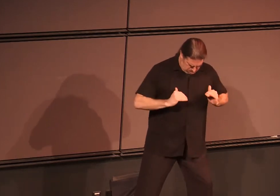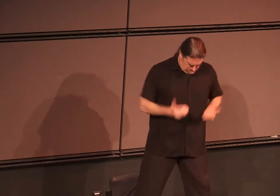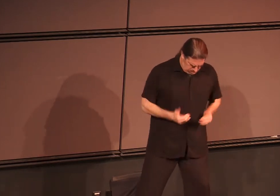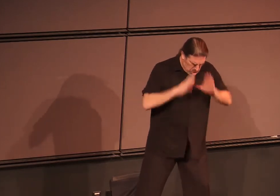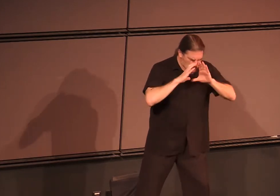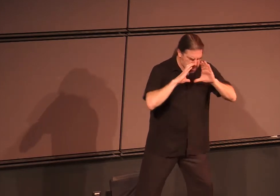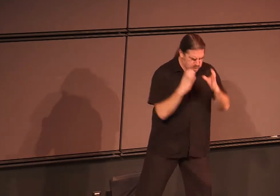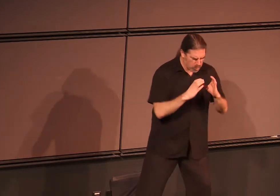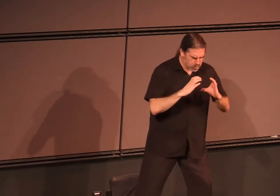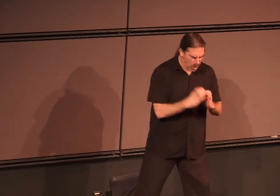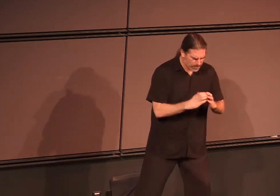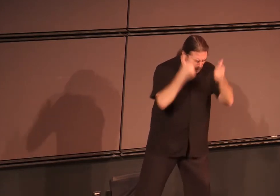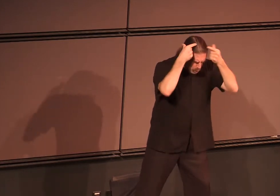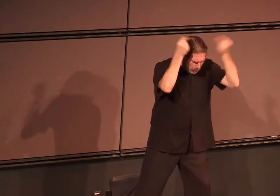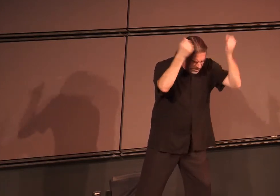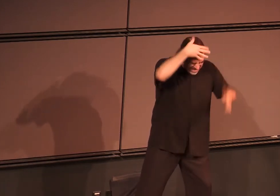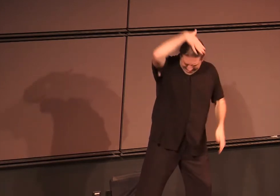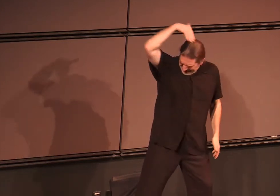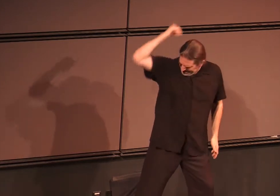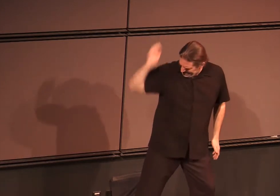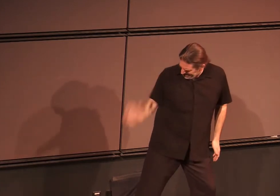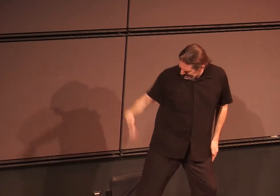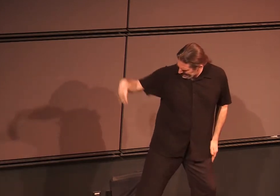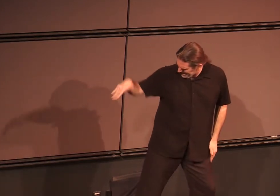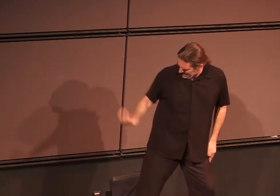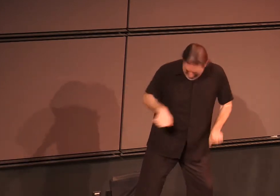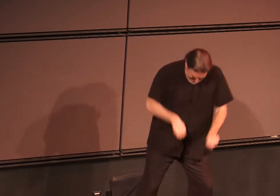Chest, muzzle, ears, mane, and tail.